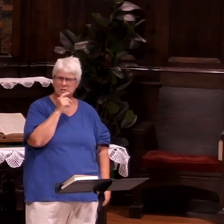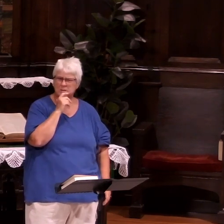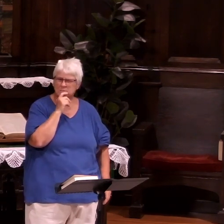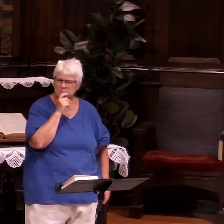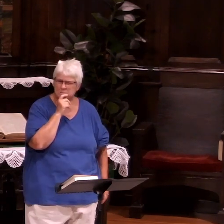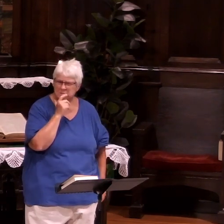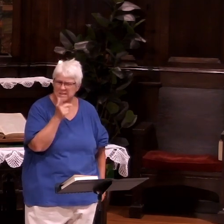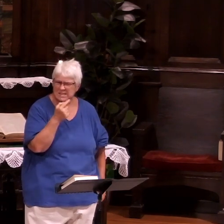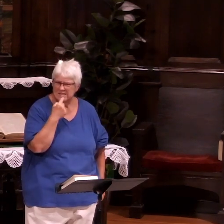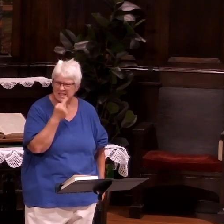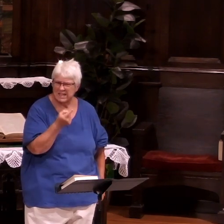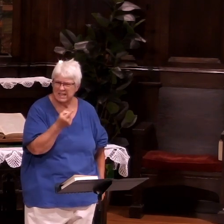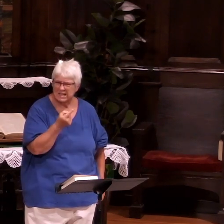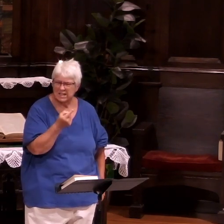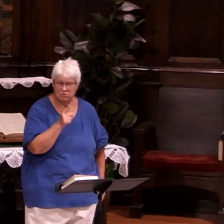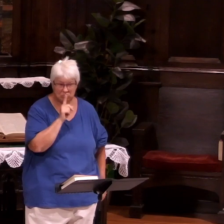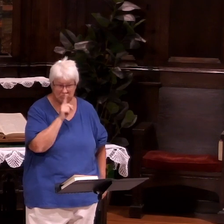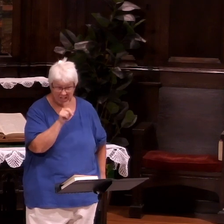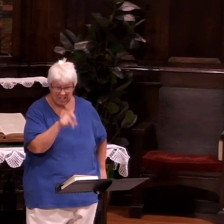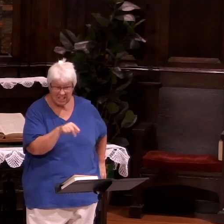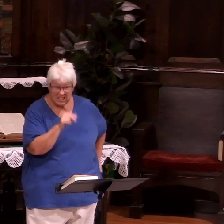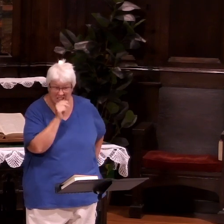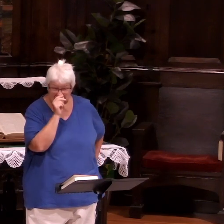in and say, really?